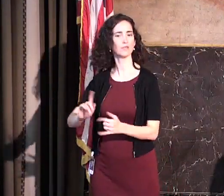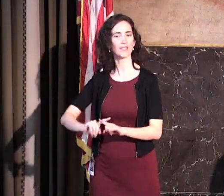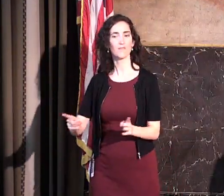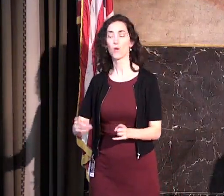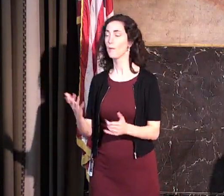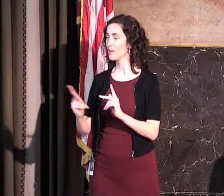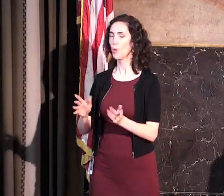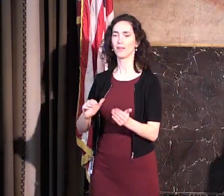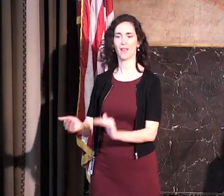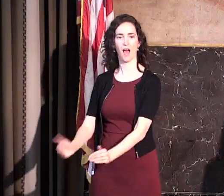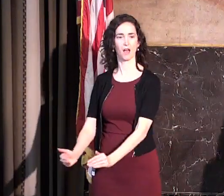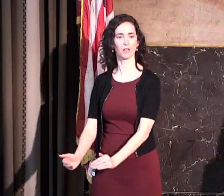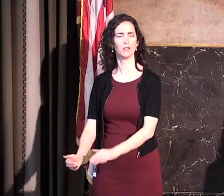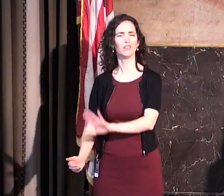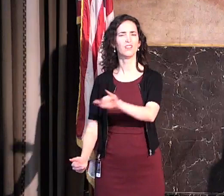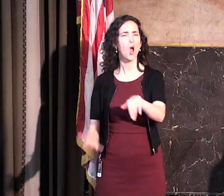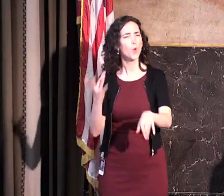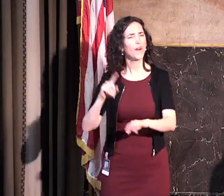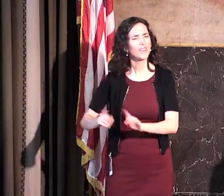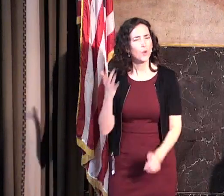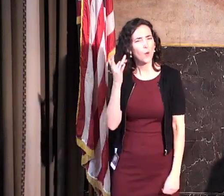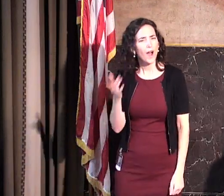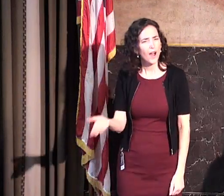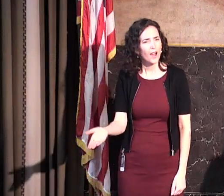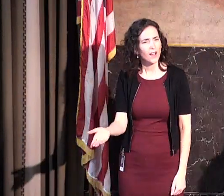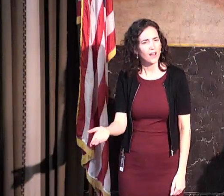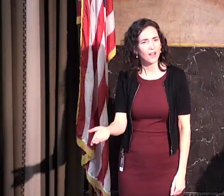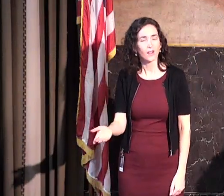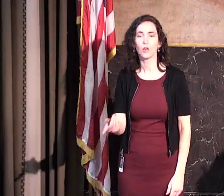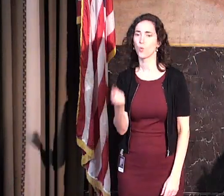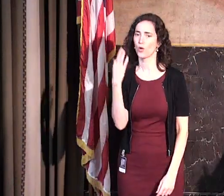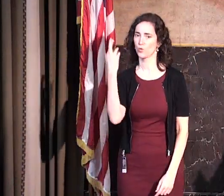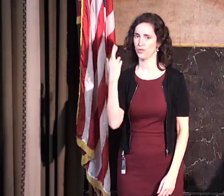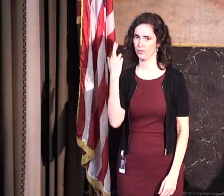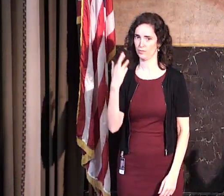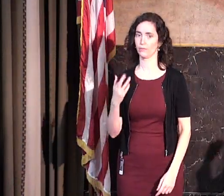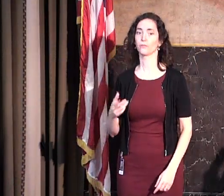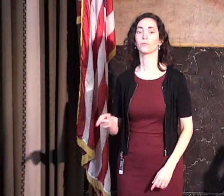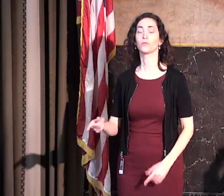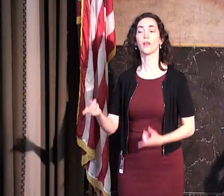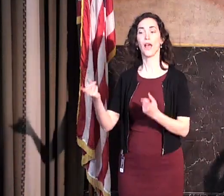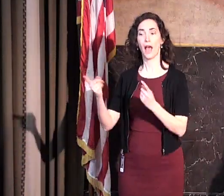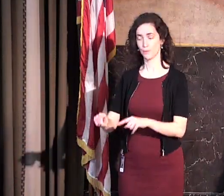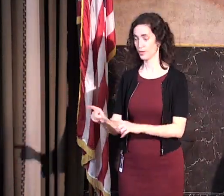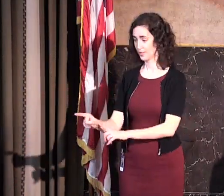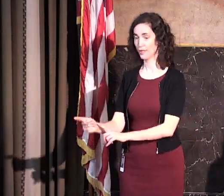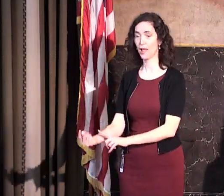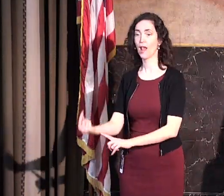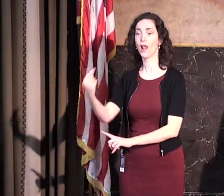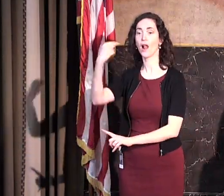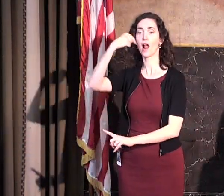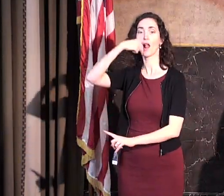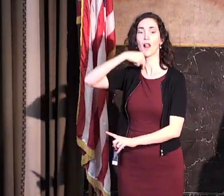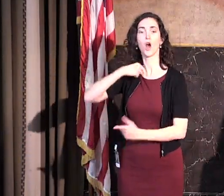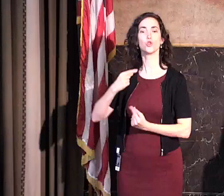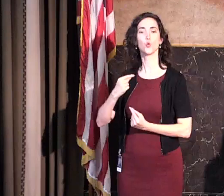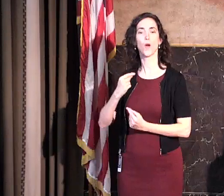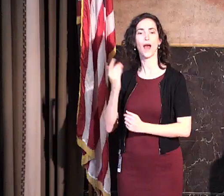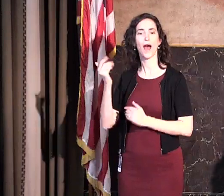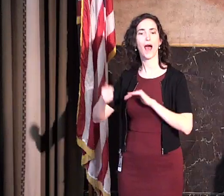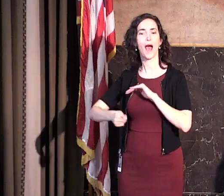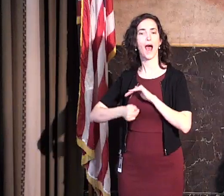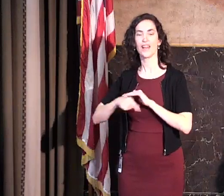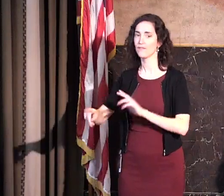Why is it? Why is Delta variant so different? It's different for one main reason. When it gets into our body, it hides for a little bit. It's